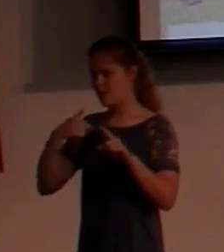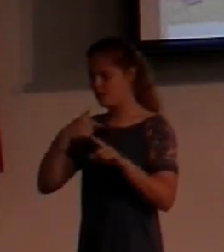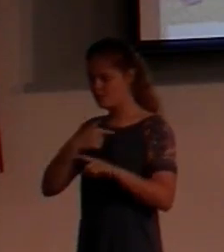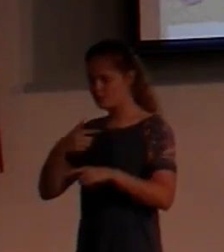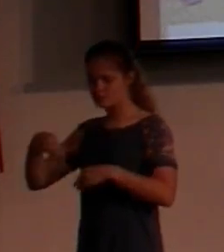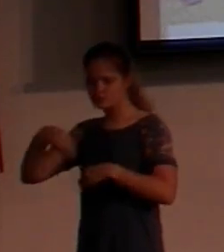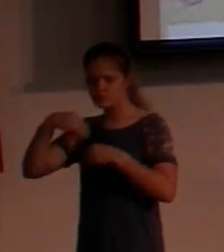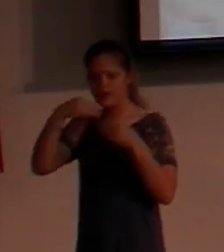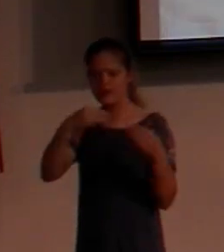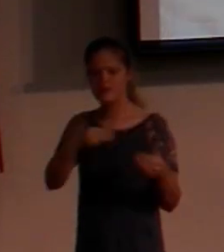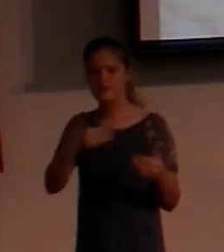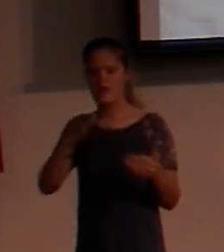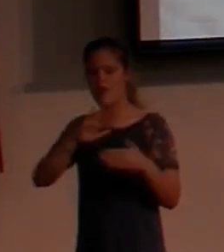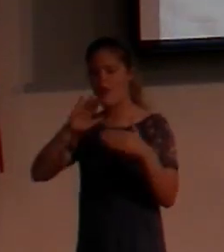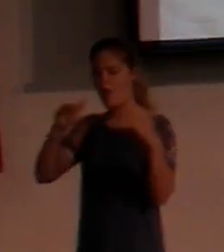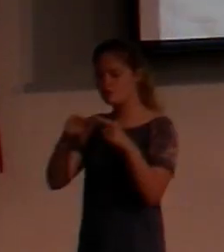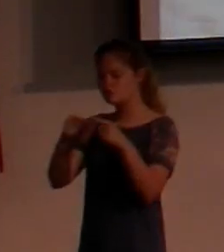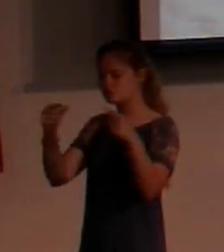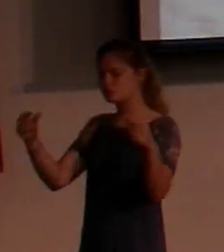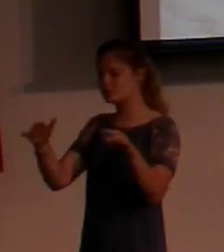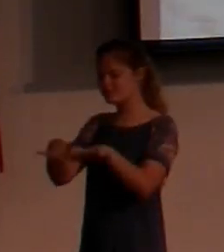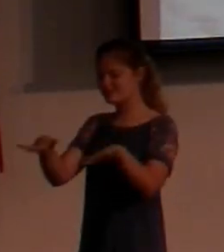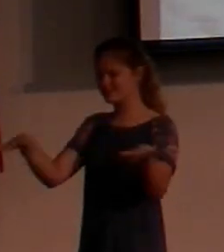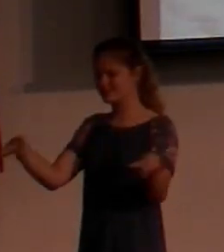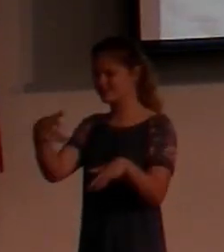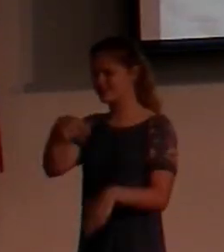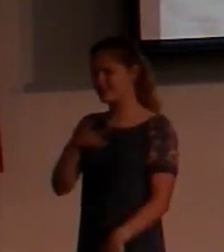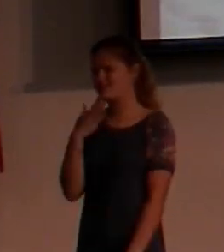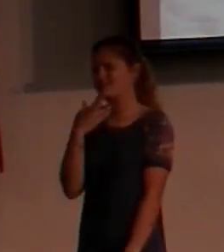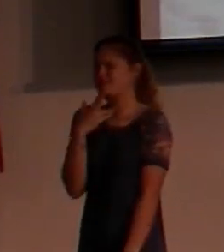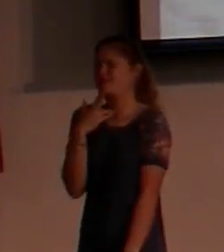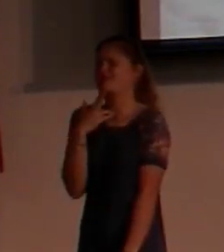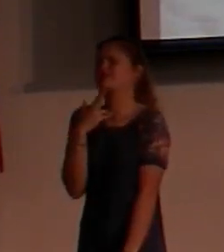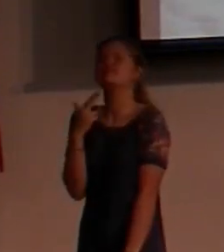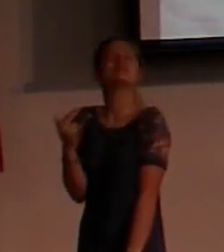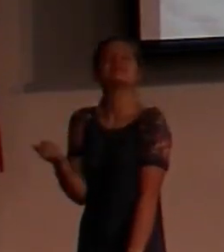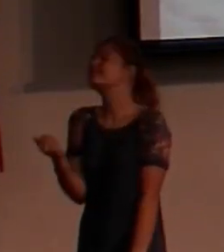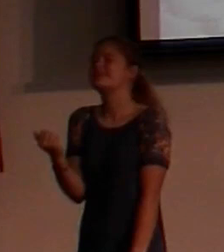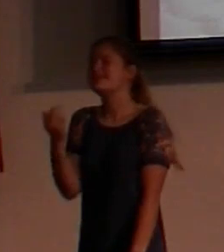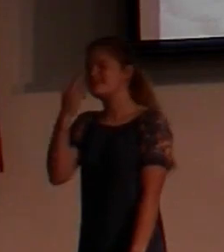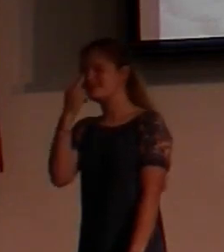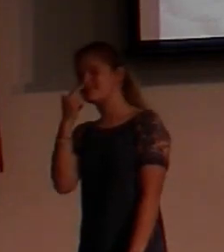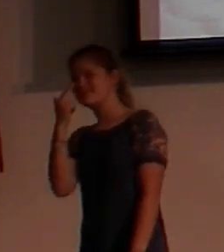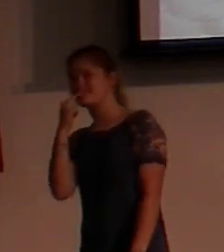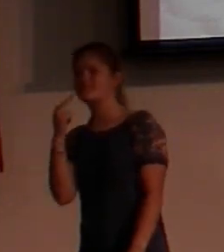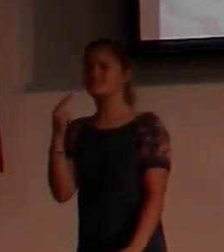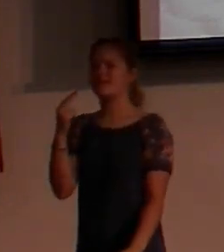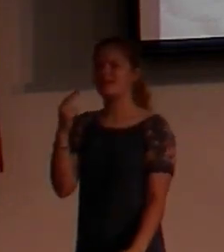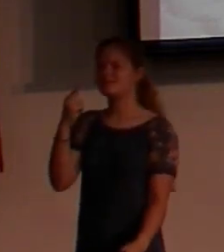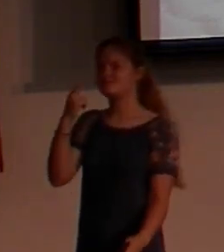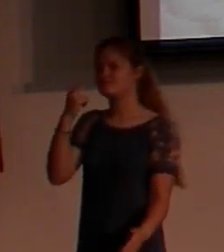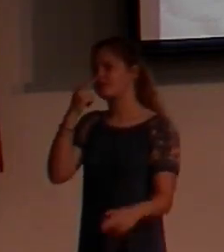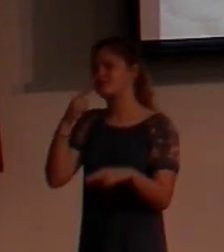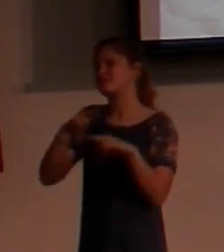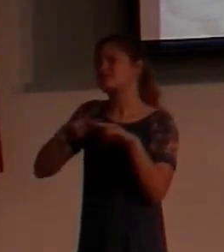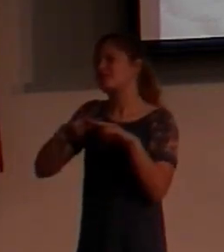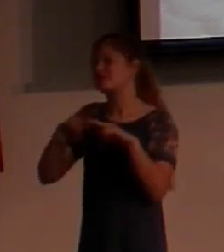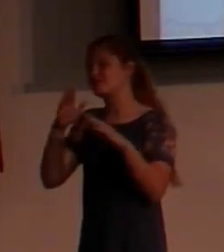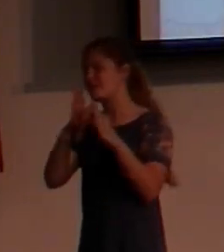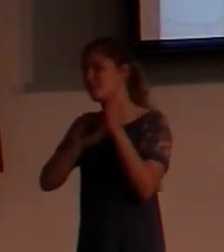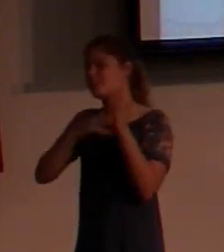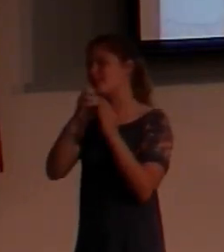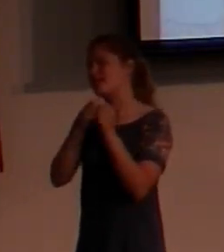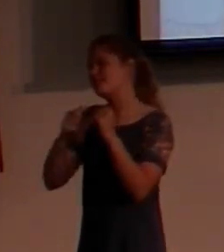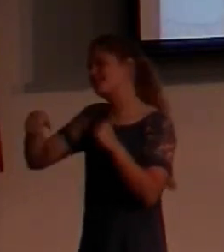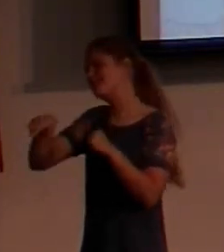his grandkids were there, which helped the cuteness level just go up a couple notches. It was fun to paint around them. Sometimes it was interesting.